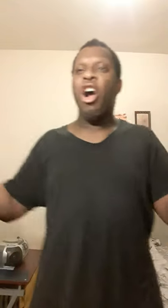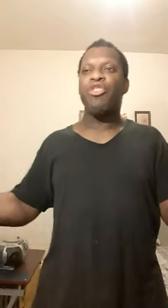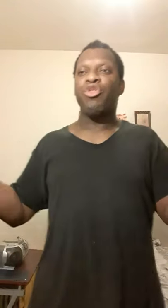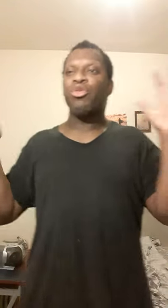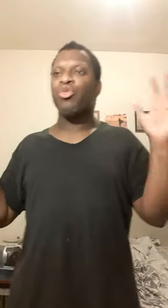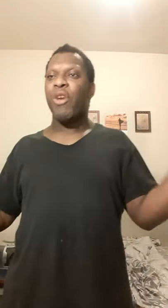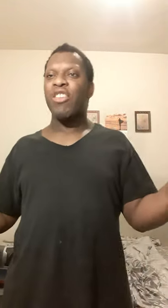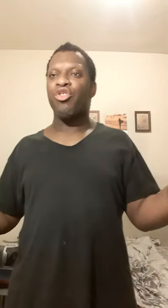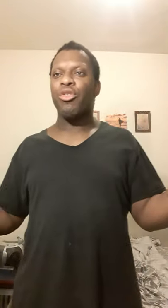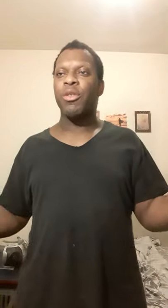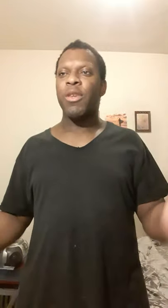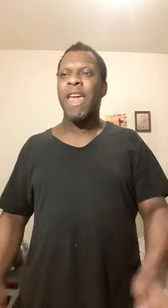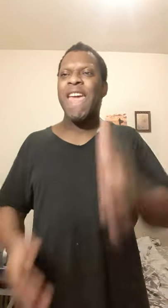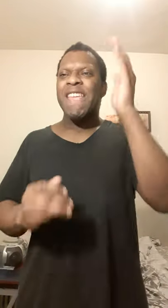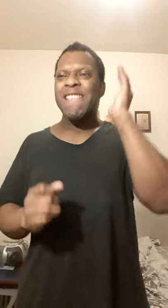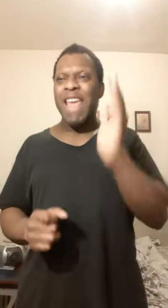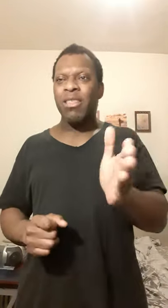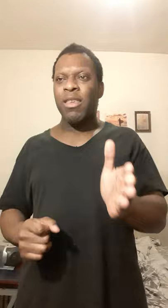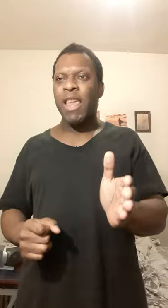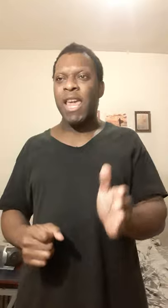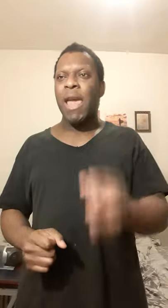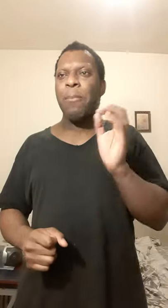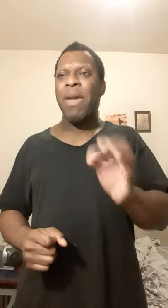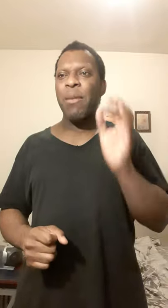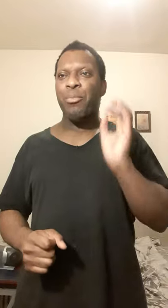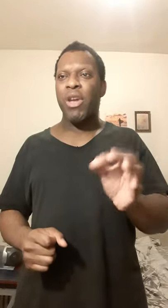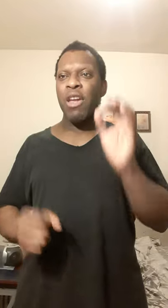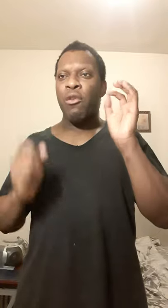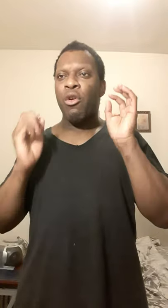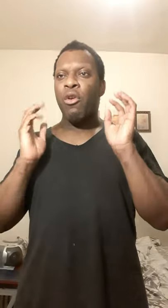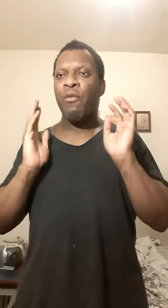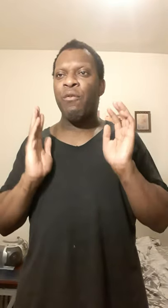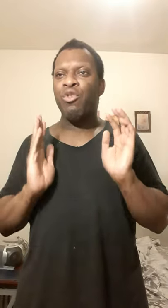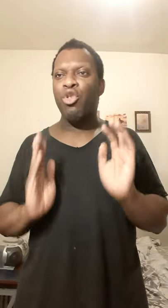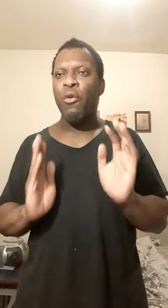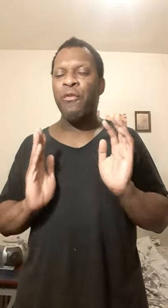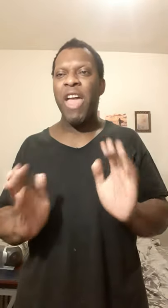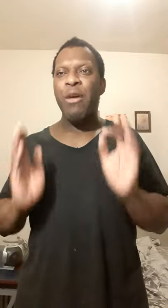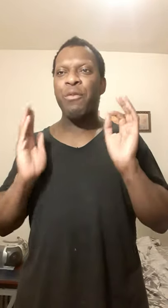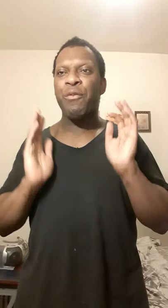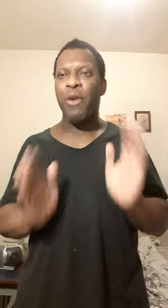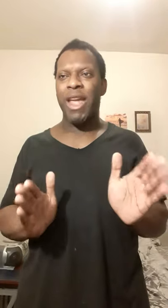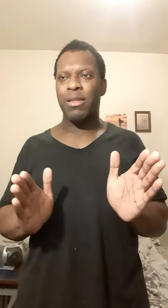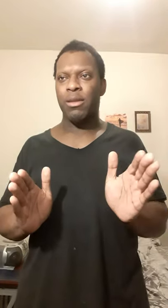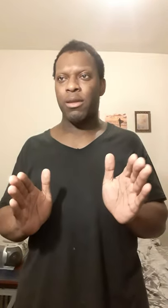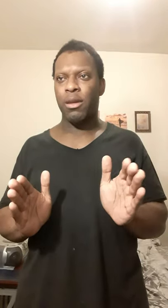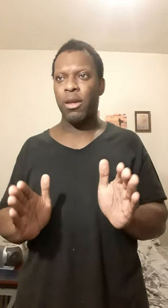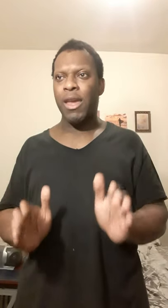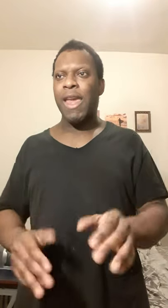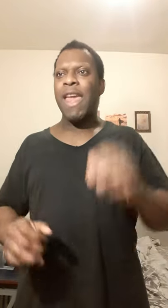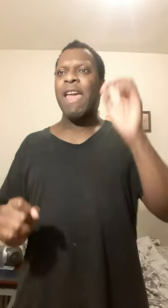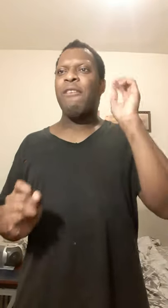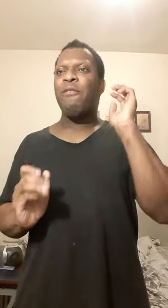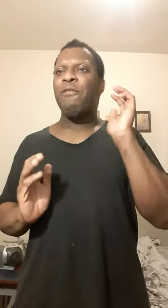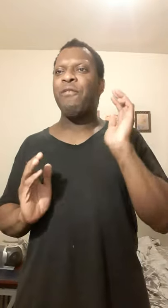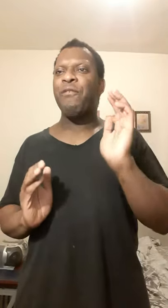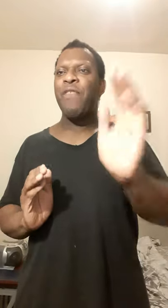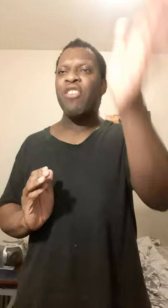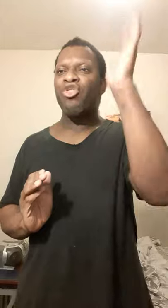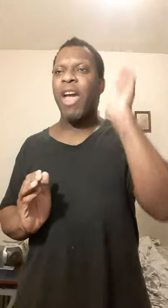to strangers. Destiny may bring newfound friends. Venture